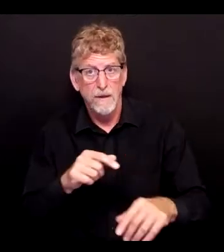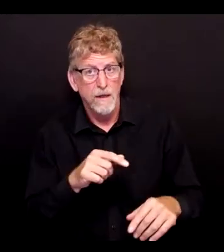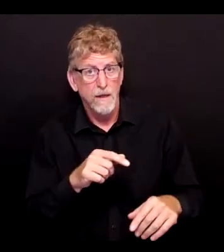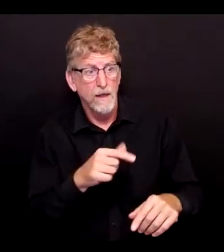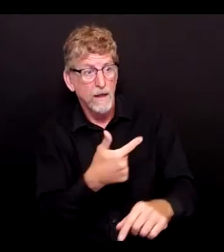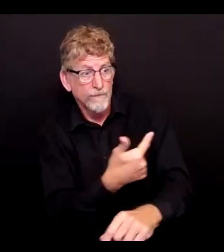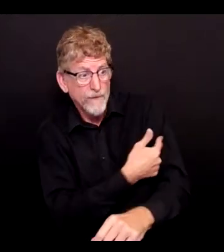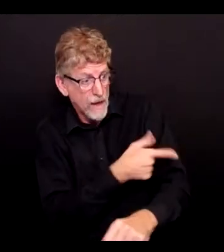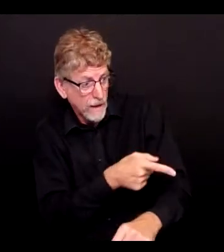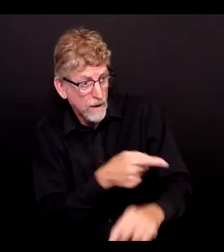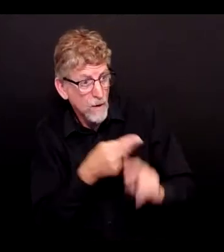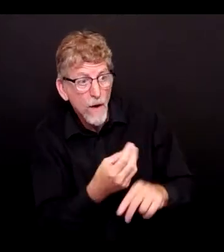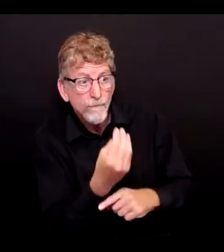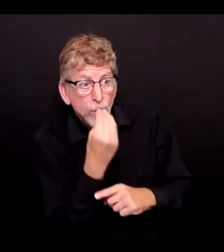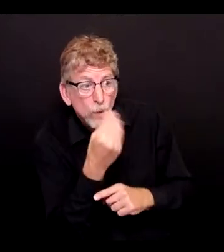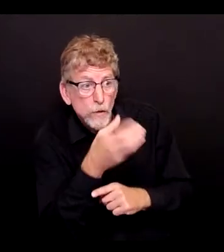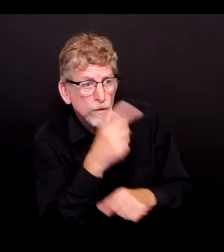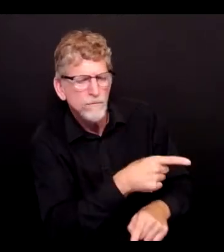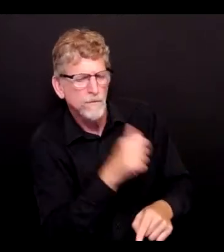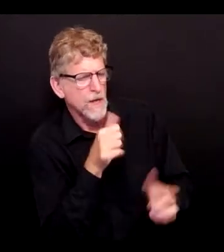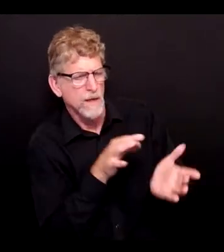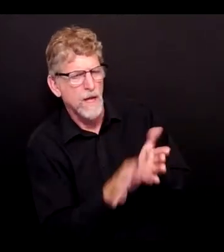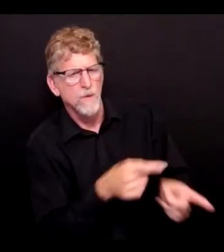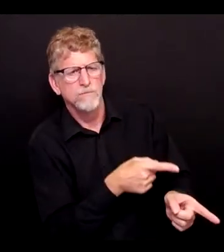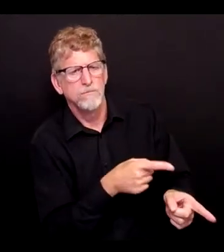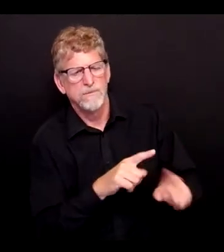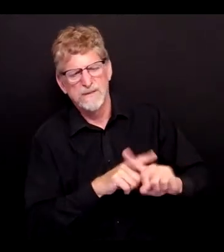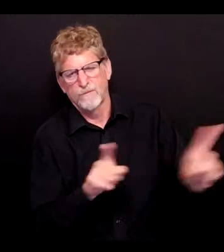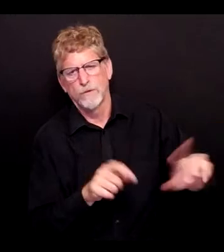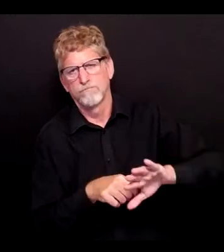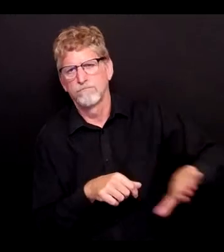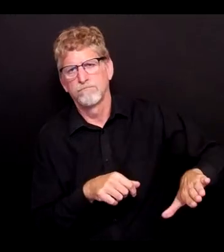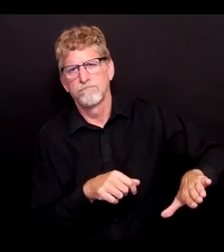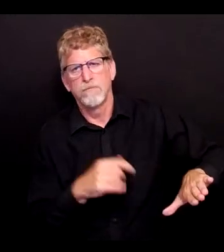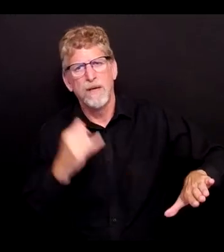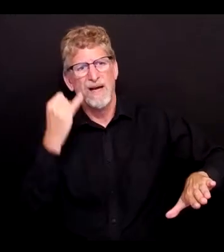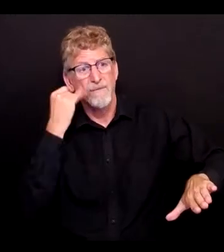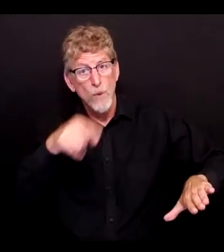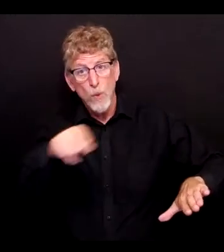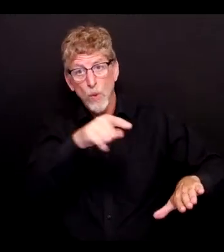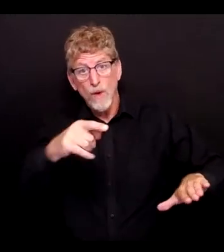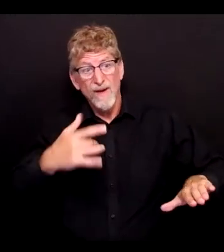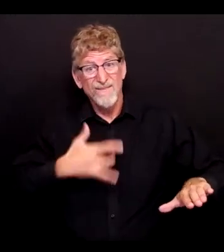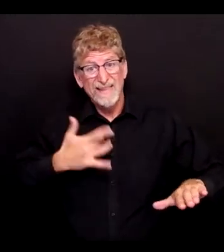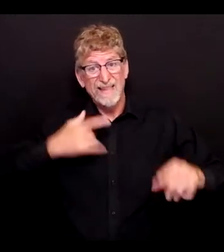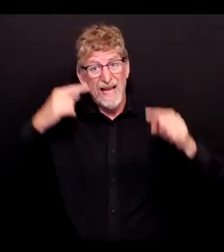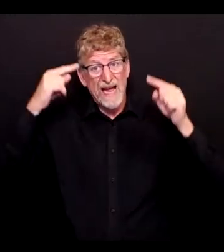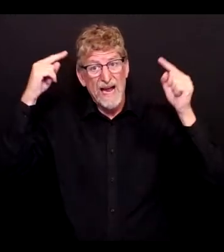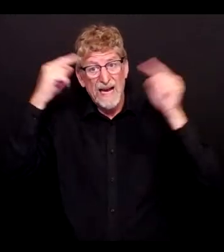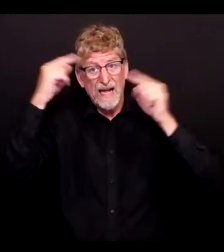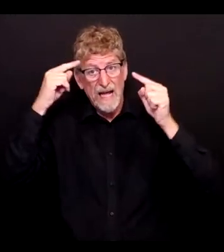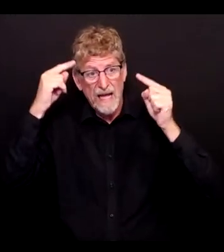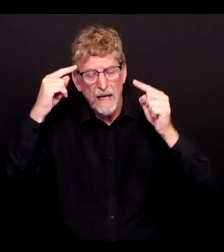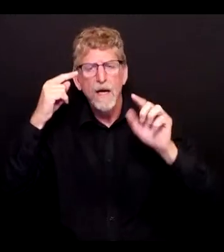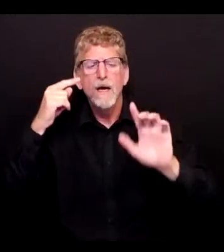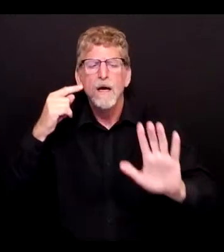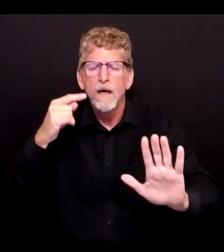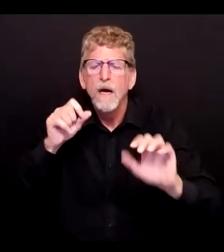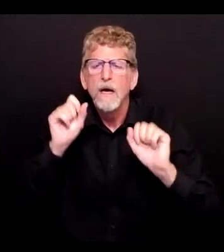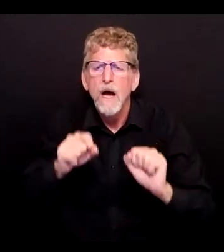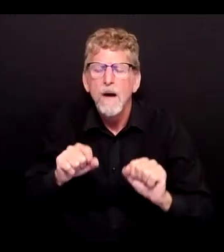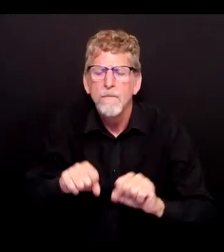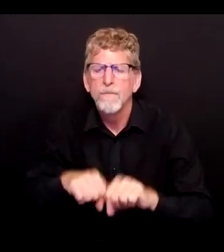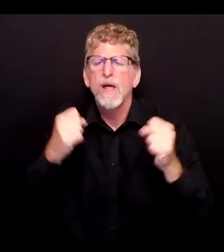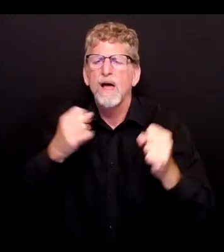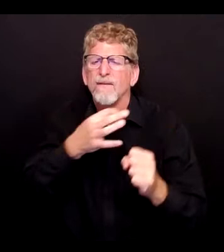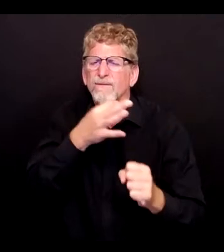vaccination, such as fever or headache. It's okay to break fast if you are not feeling well and need to take medicine,